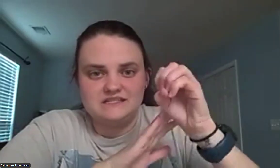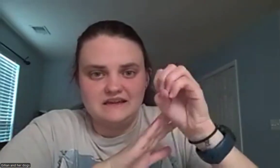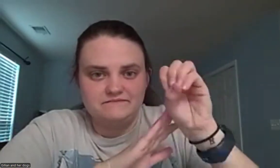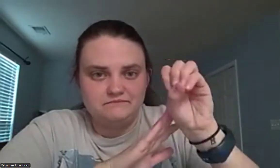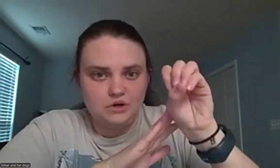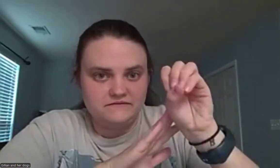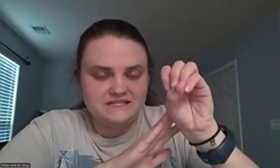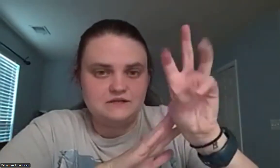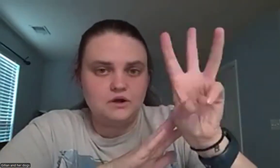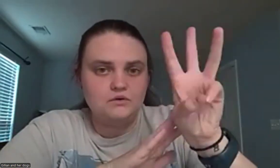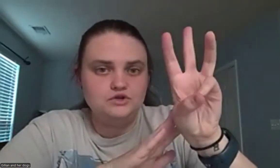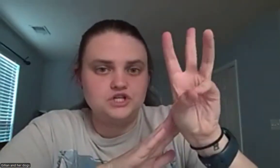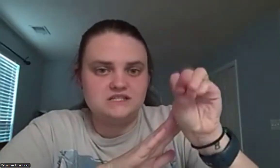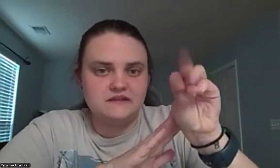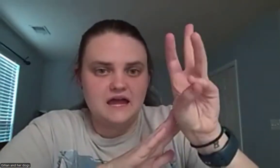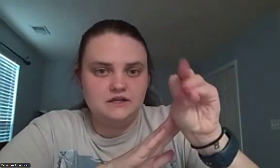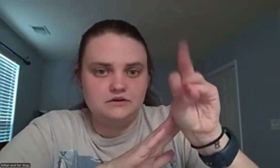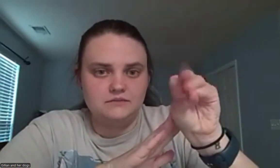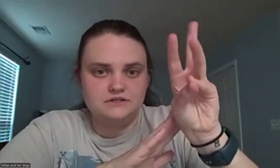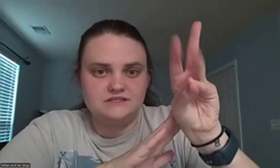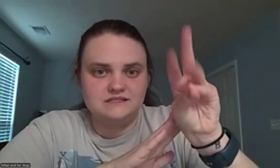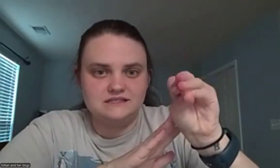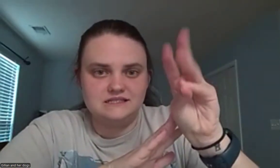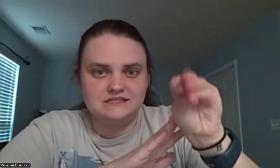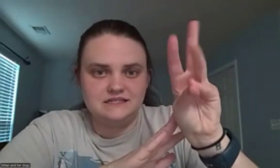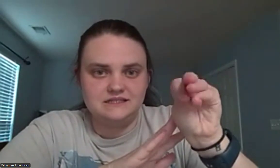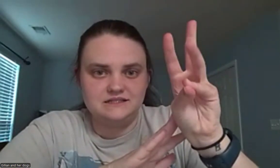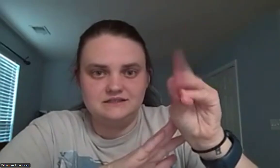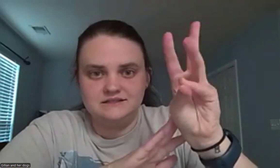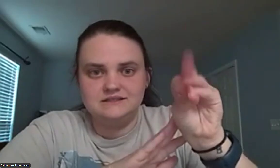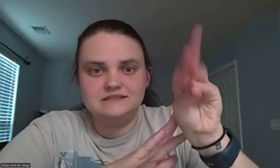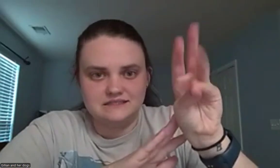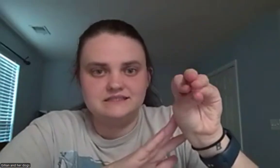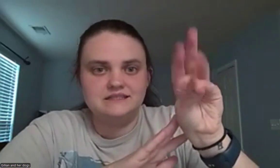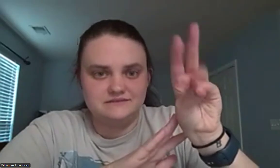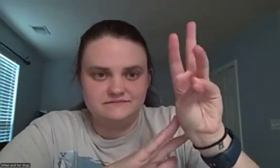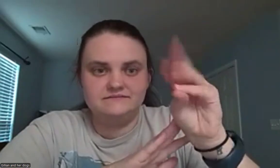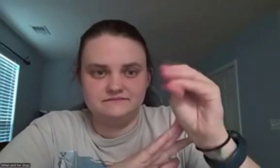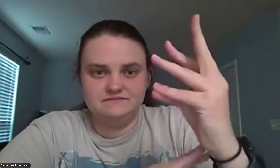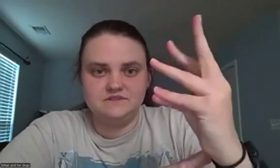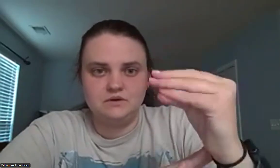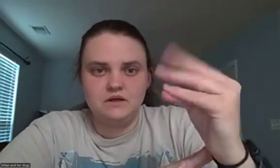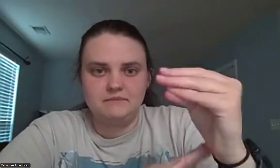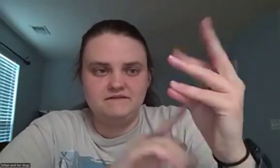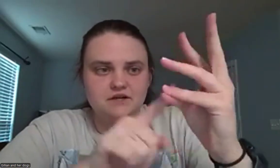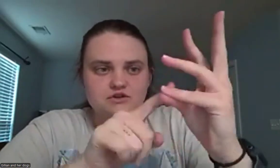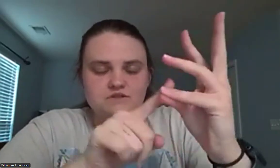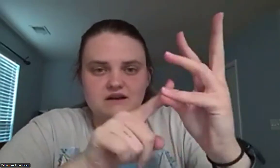like perfect zero, you just flatten your numbers. 60, 60. So like my fingers almost kind of